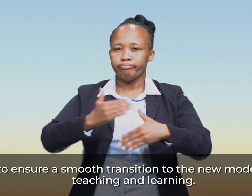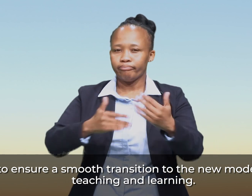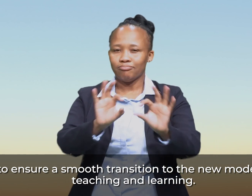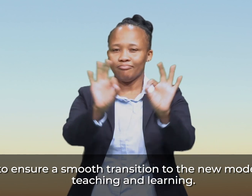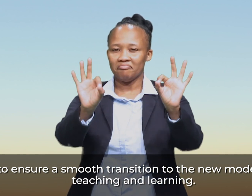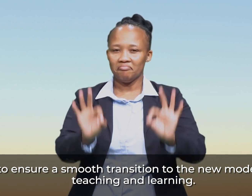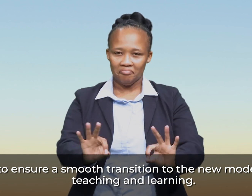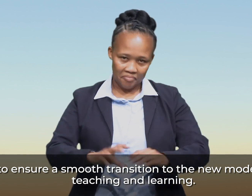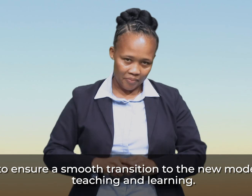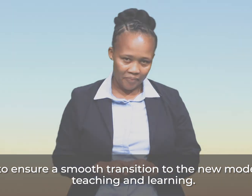learning.